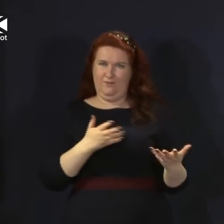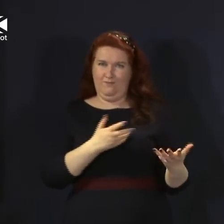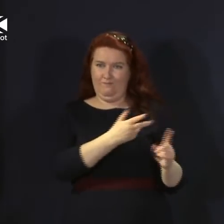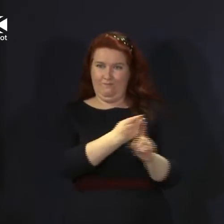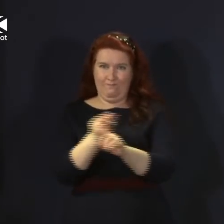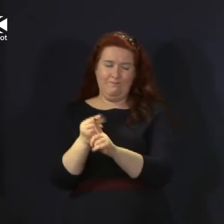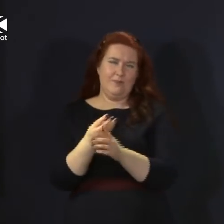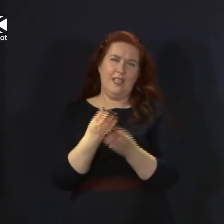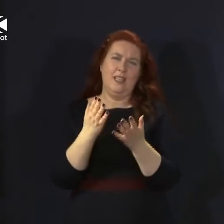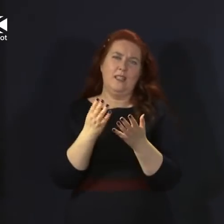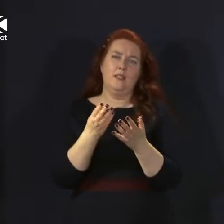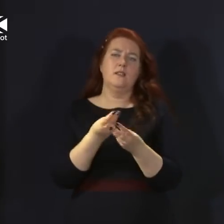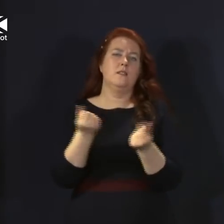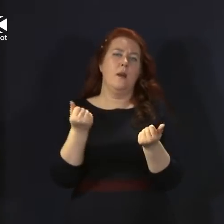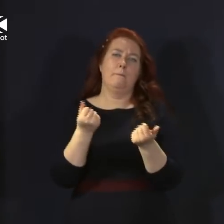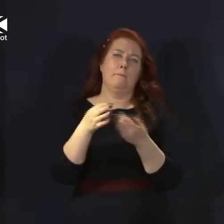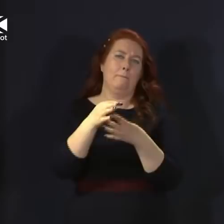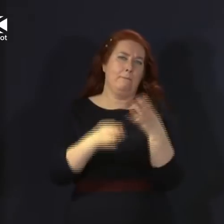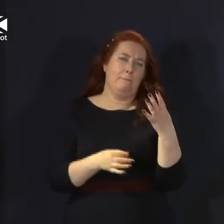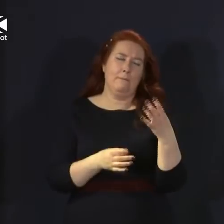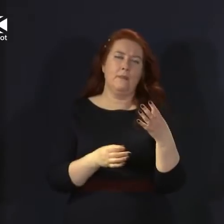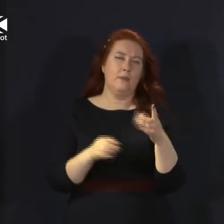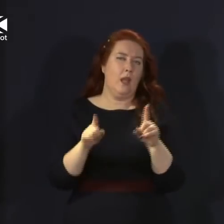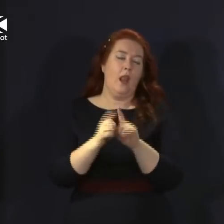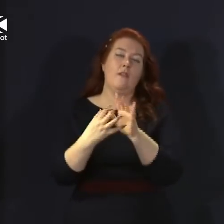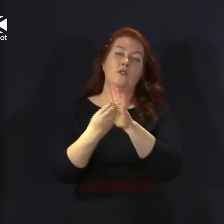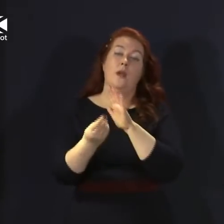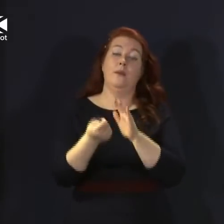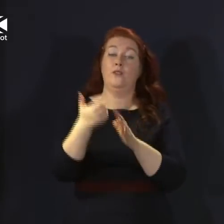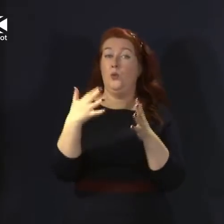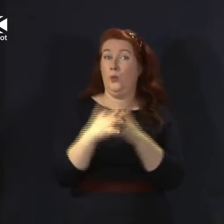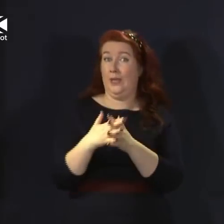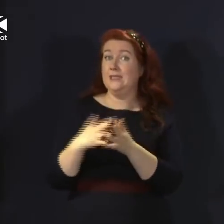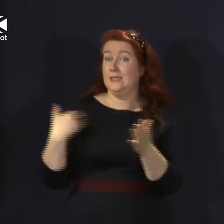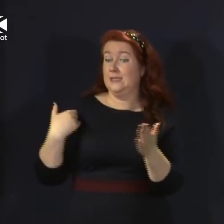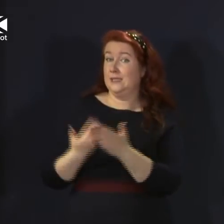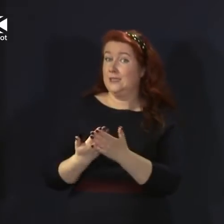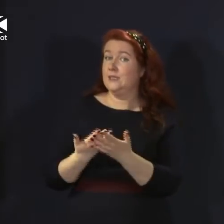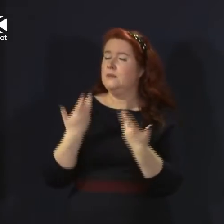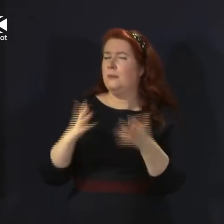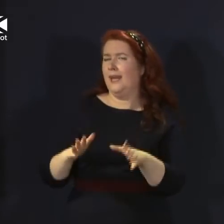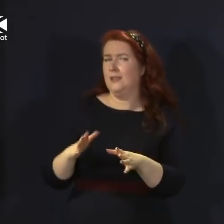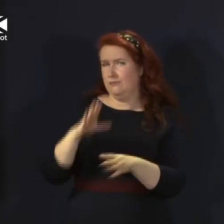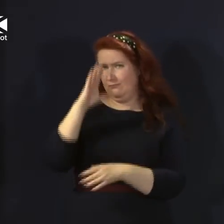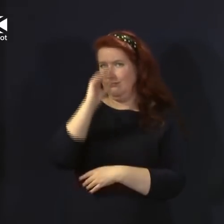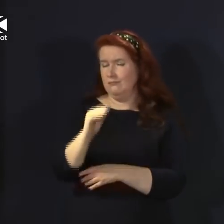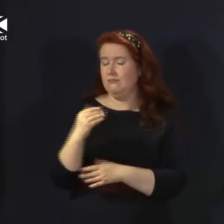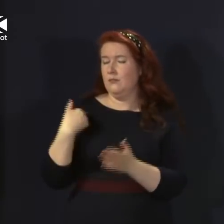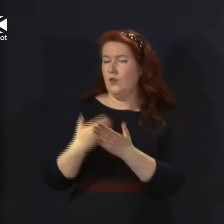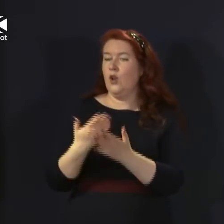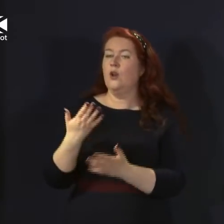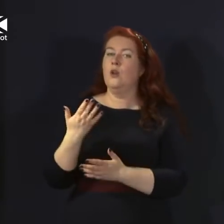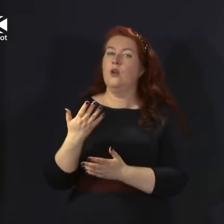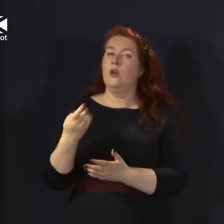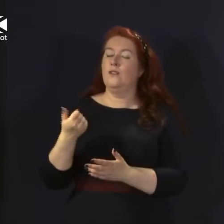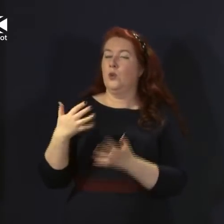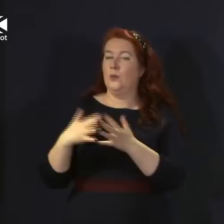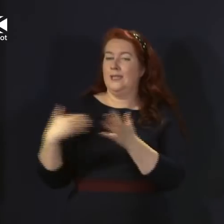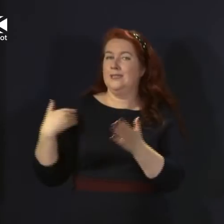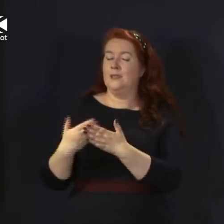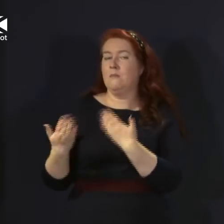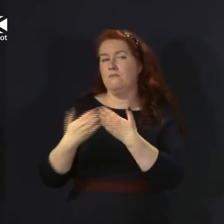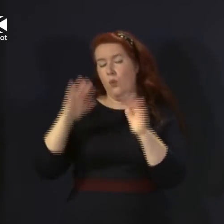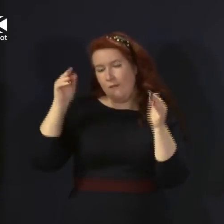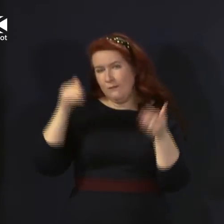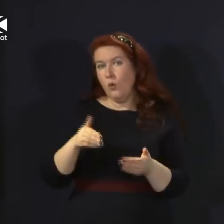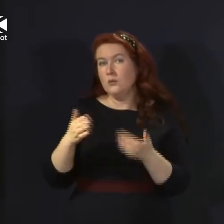that we need to work through. So over the past few weeks, and we flagged this up some time ago, there has been more of a focus